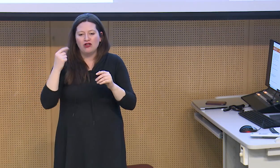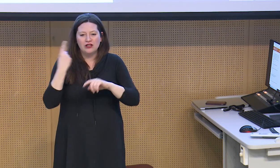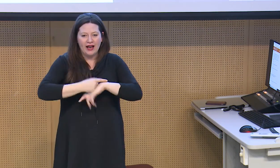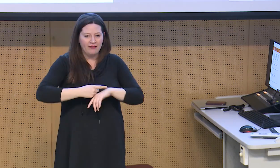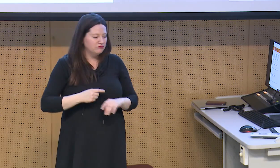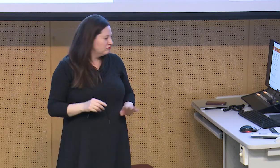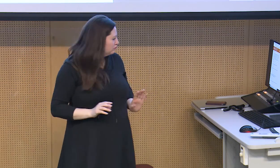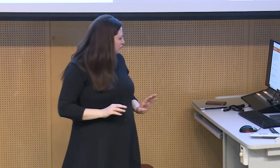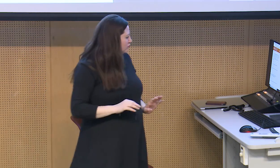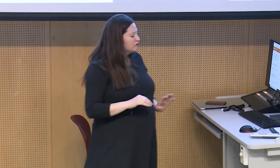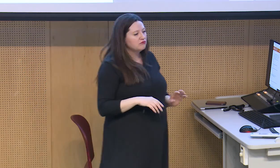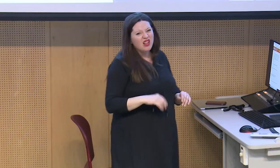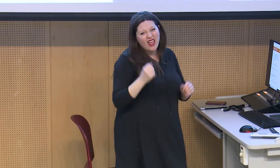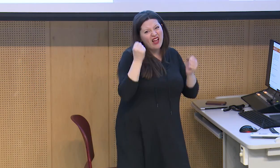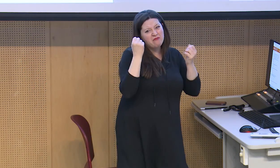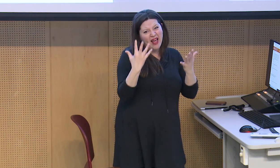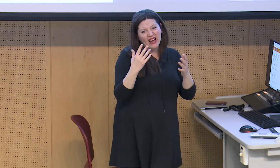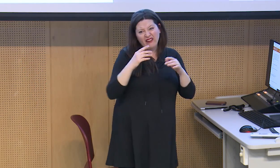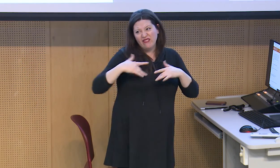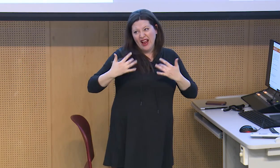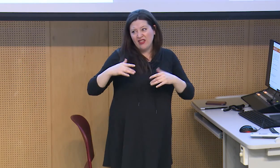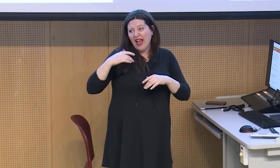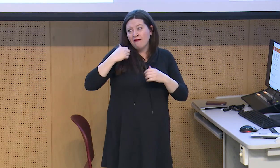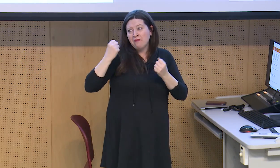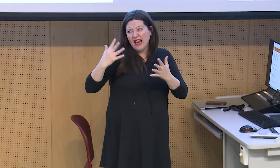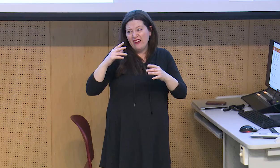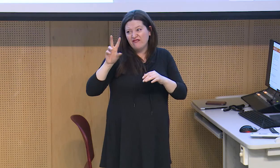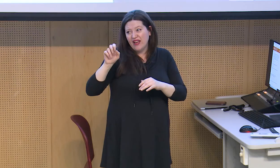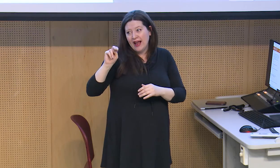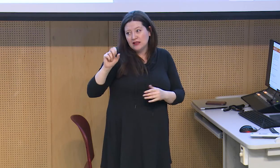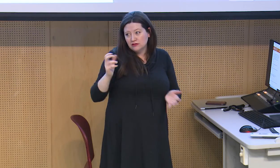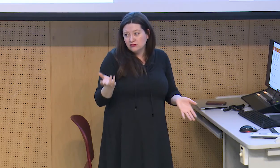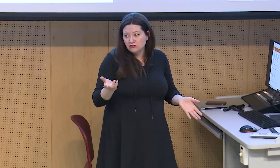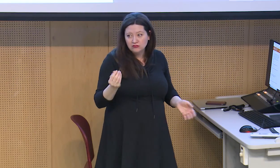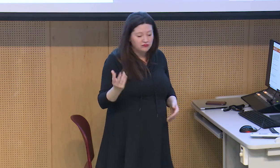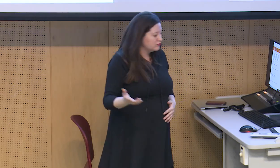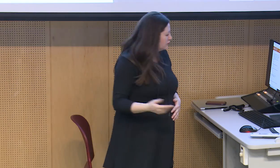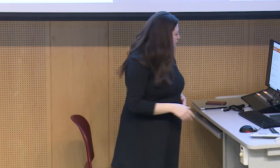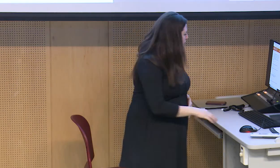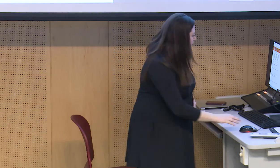a day. They have many vans that are available, just to let you know.